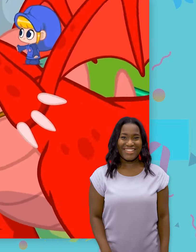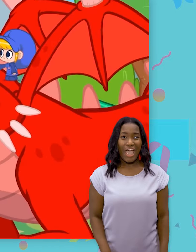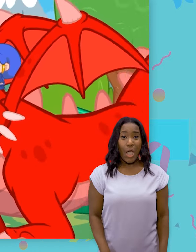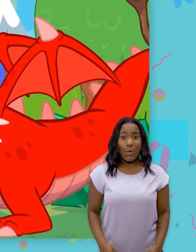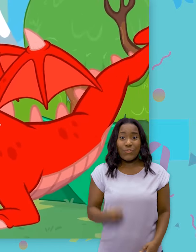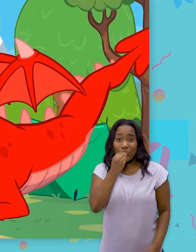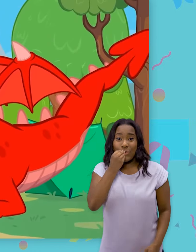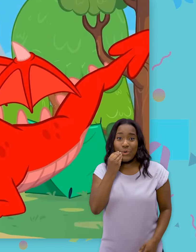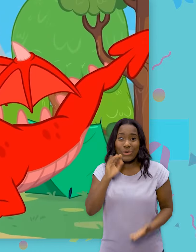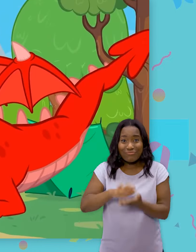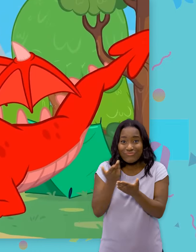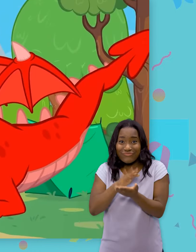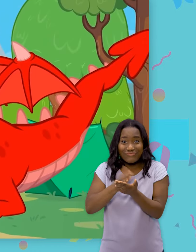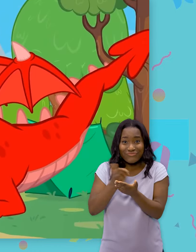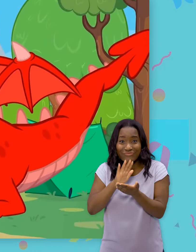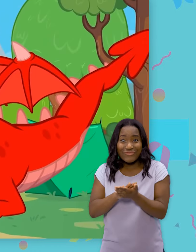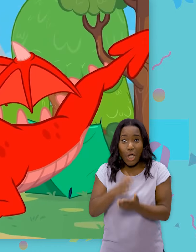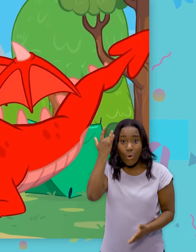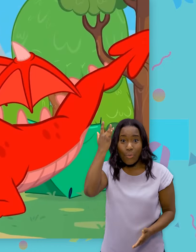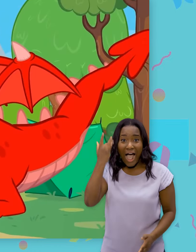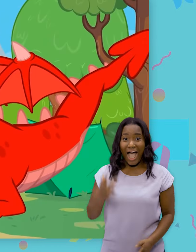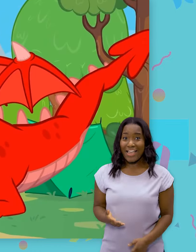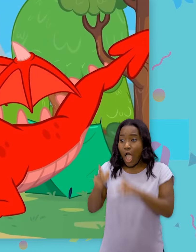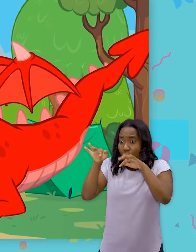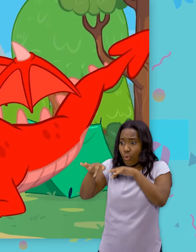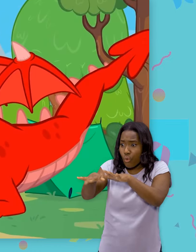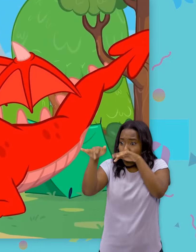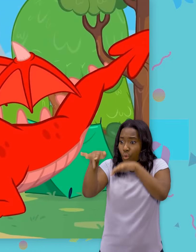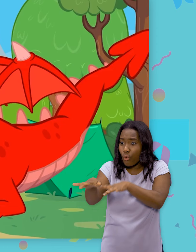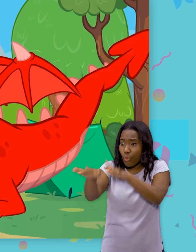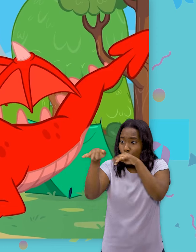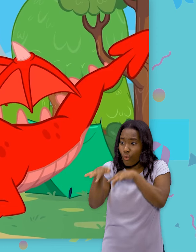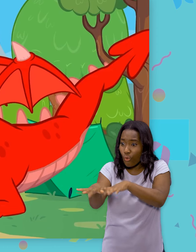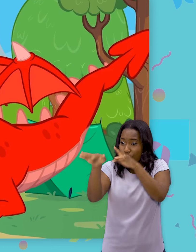we can still roast our corn.